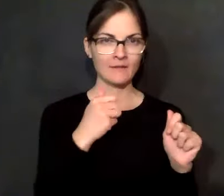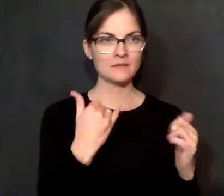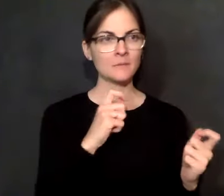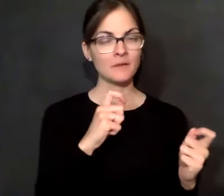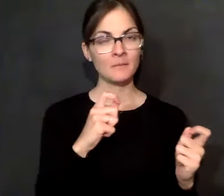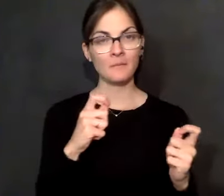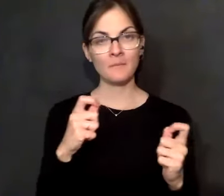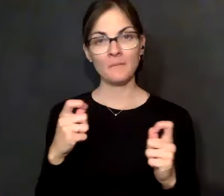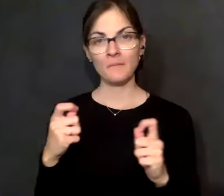grace in recovery.